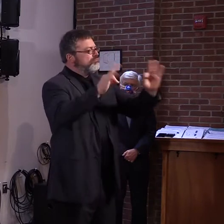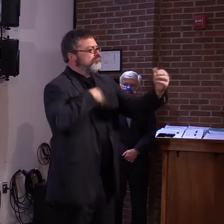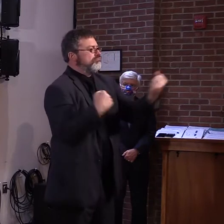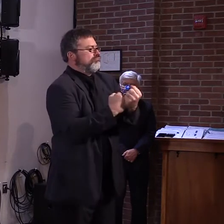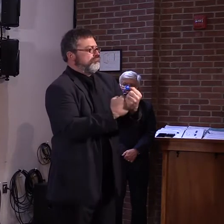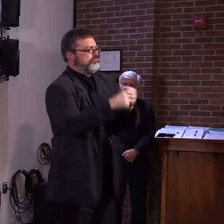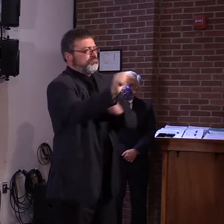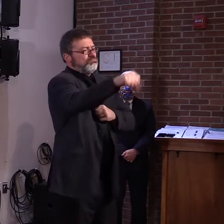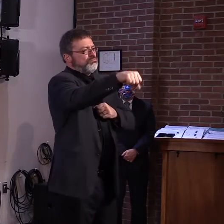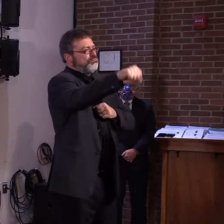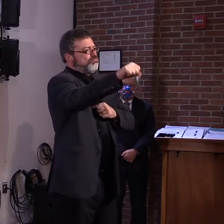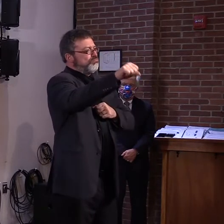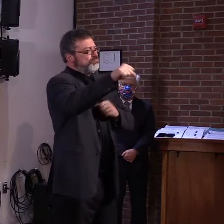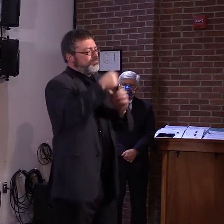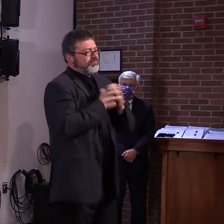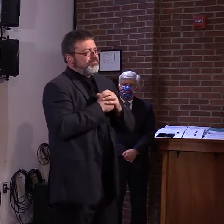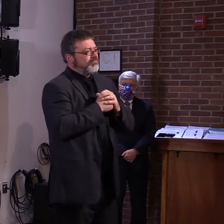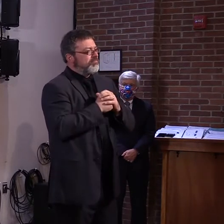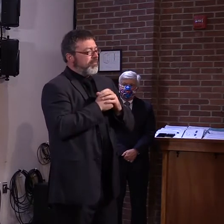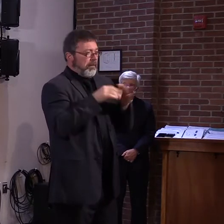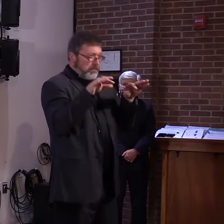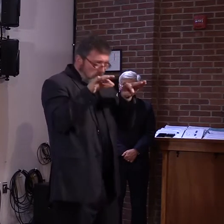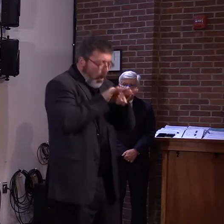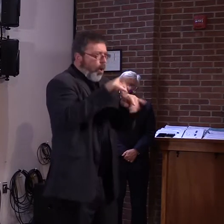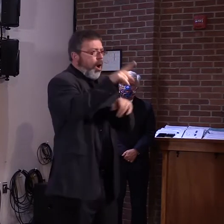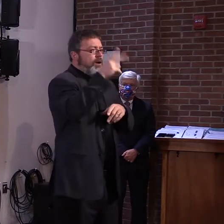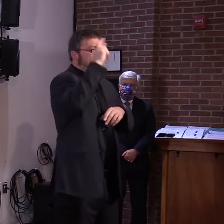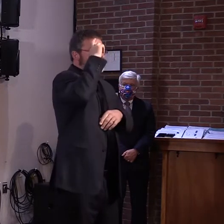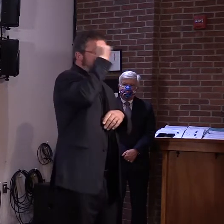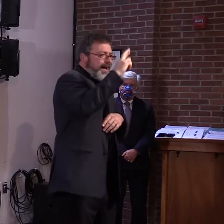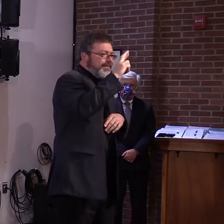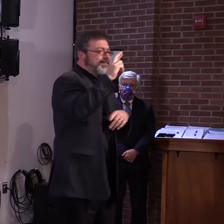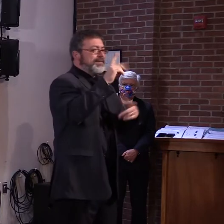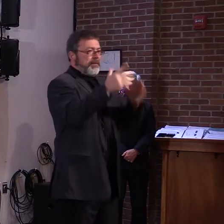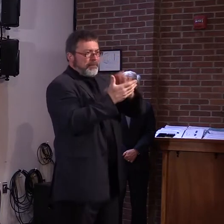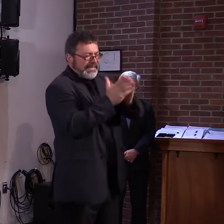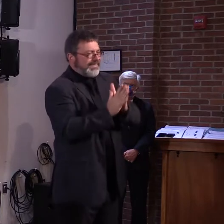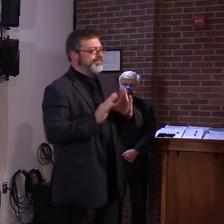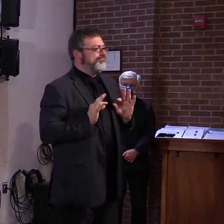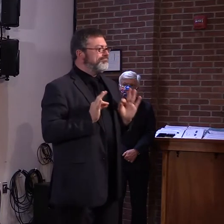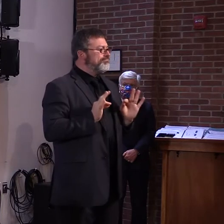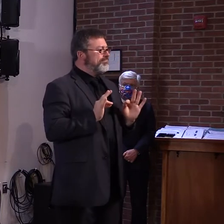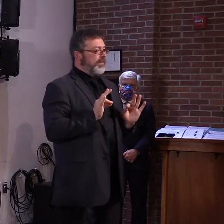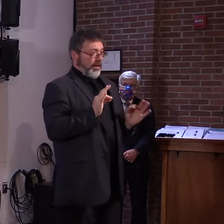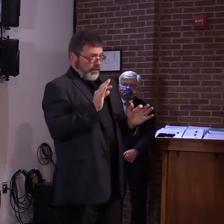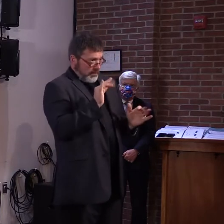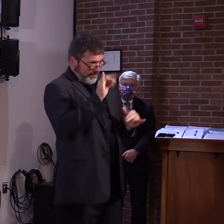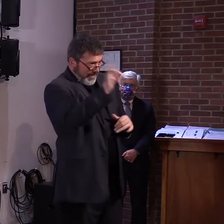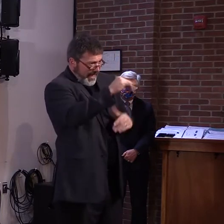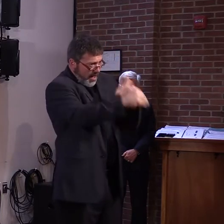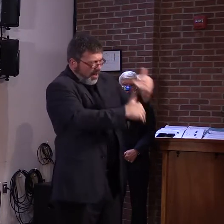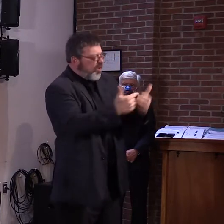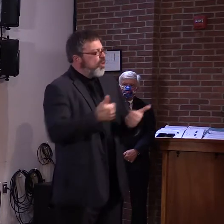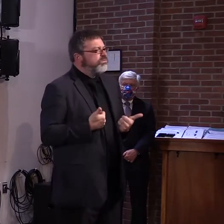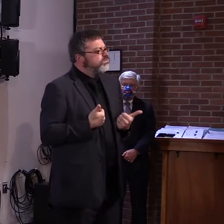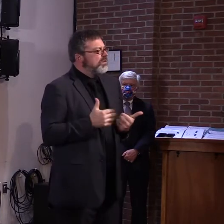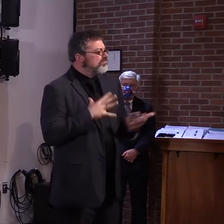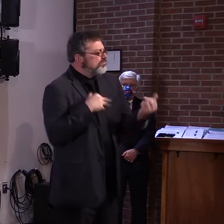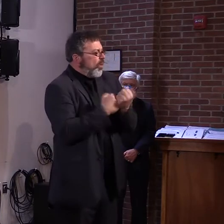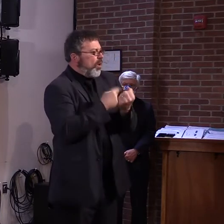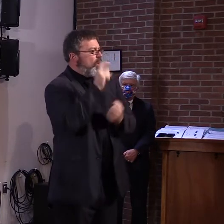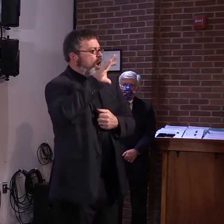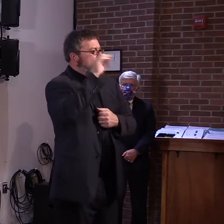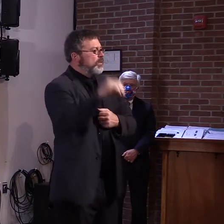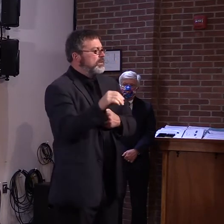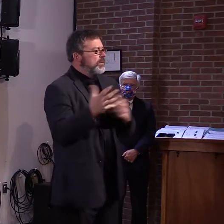long as it maintains that peaceful nature, no one will have to intervene. I have, it's our largest city